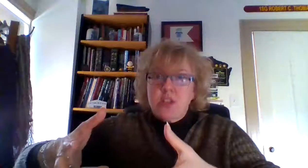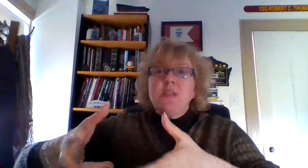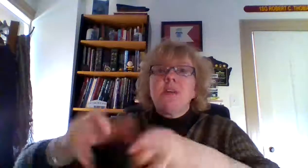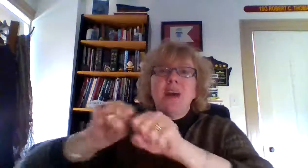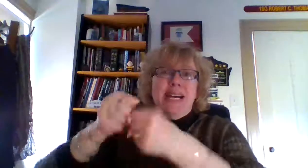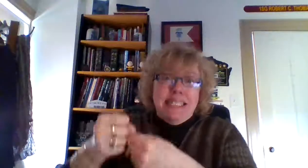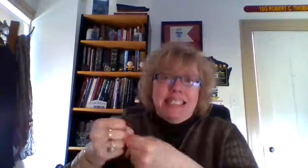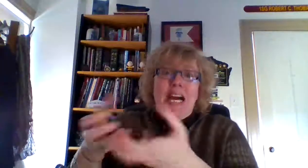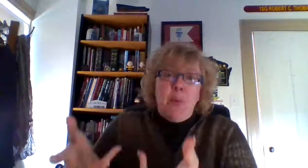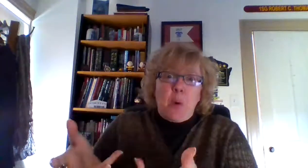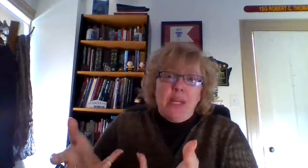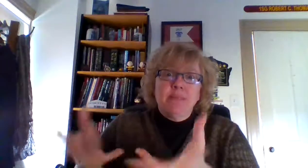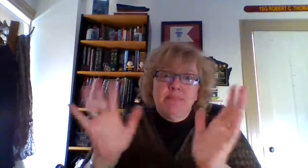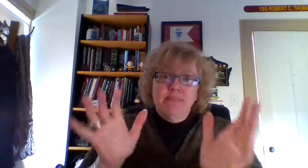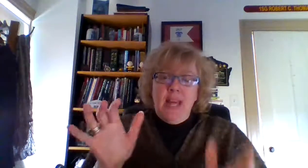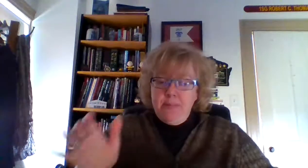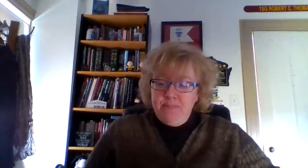crashes, I broke it. That.